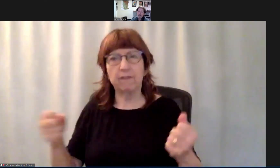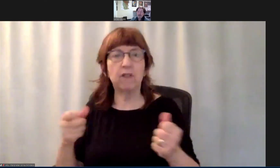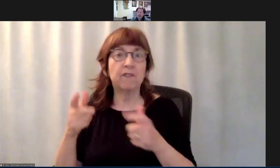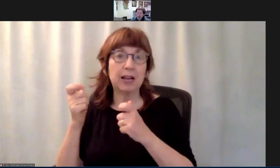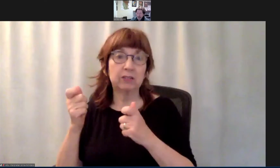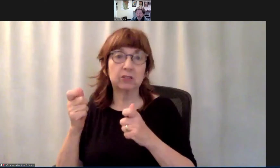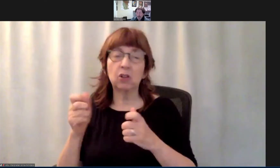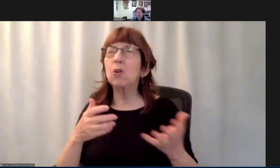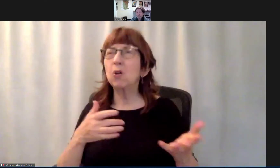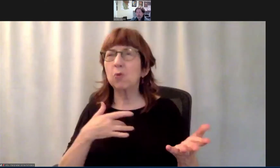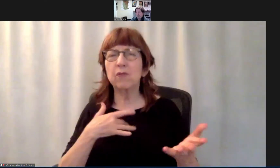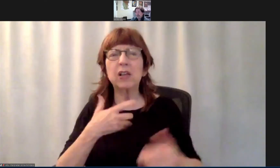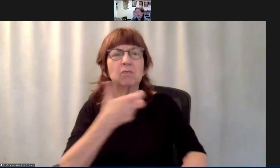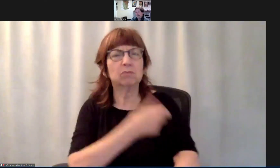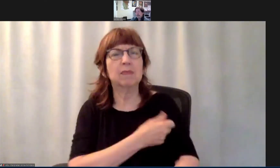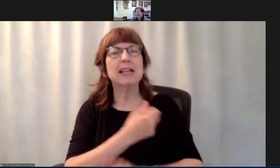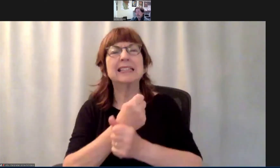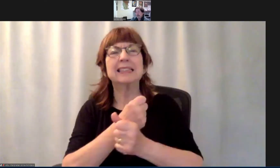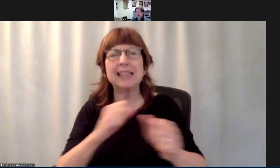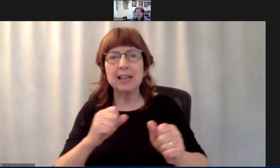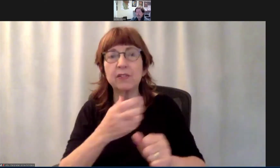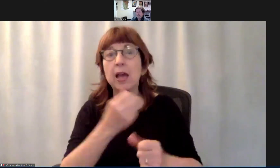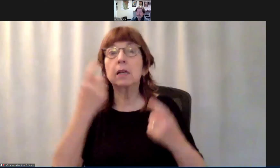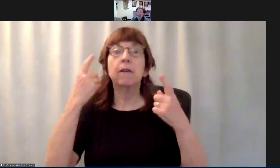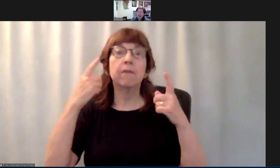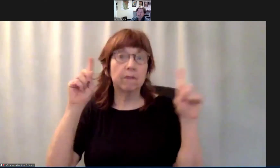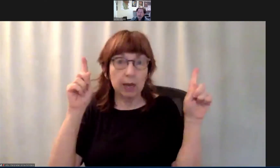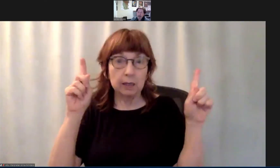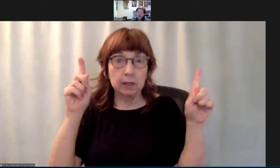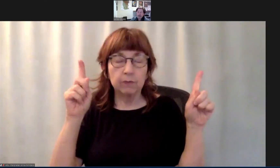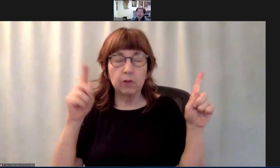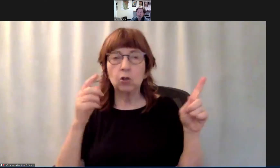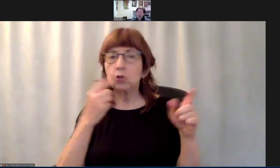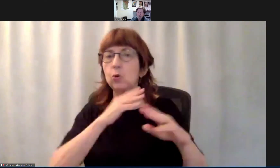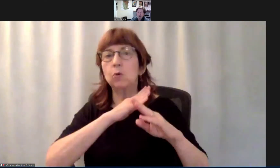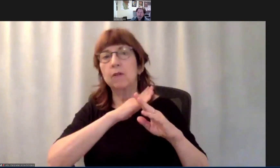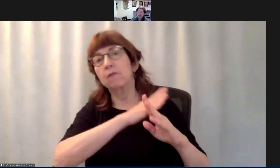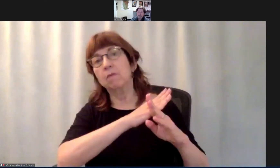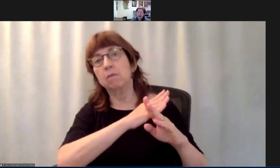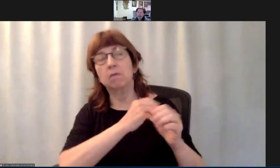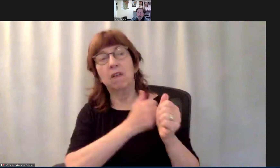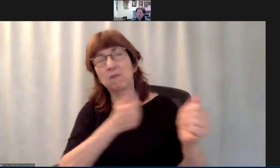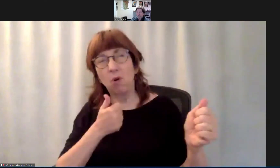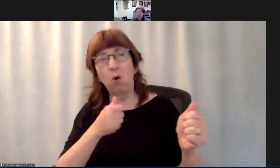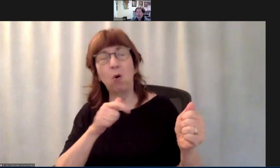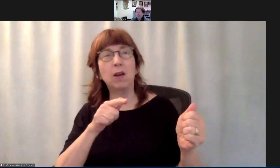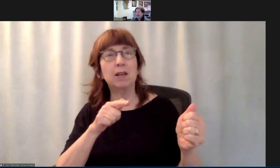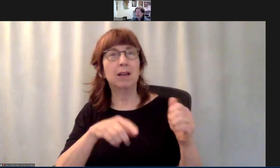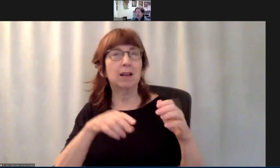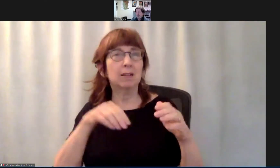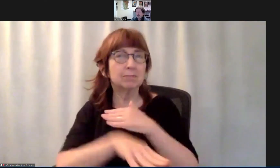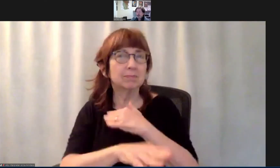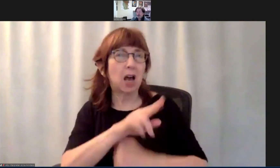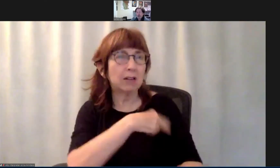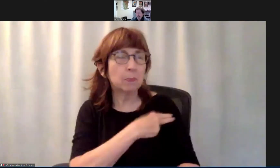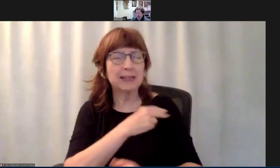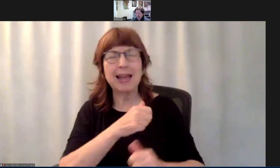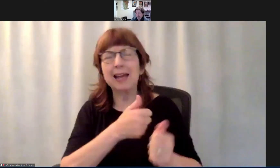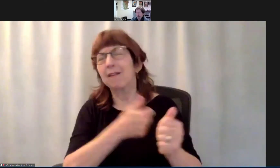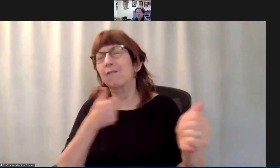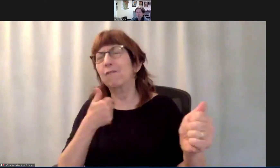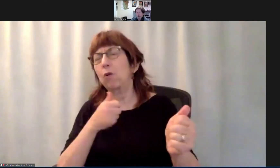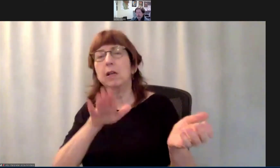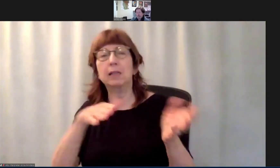it's extremely effective. As I said, it's for keeping people out of the hospital and keeping people from dying. It's still